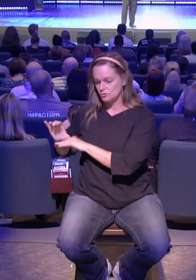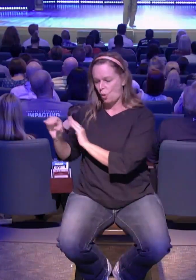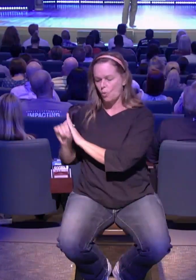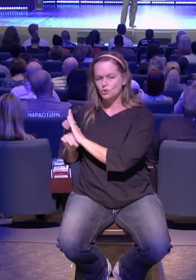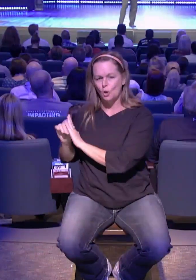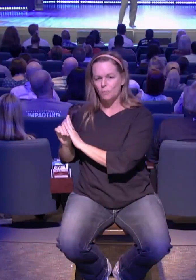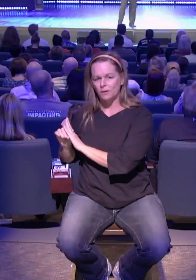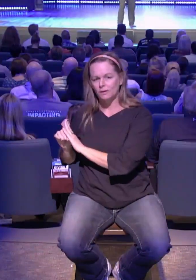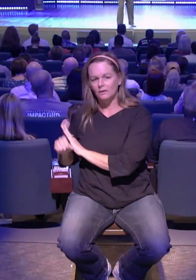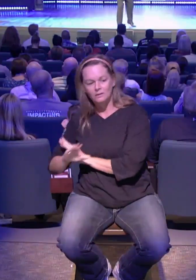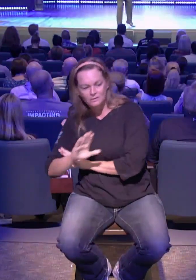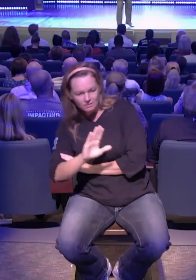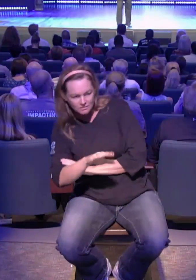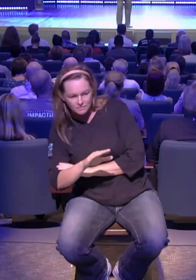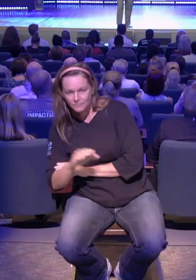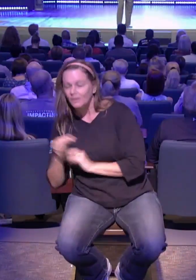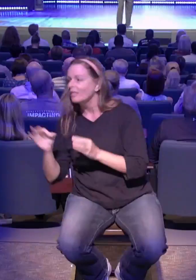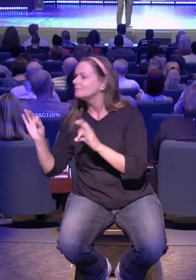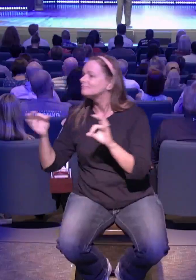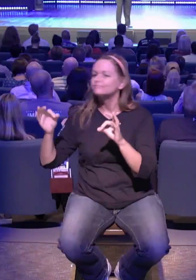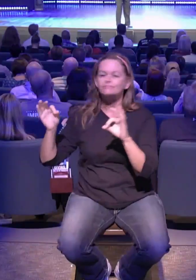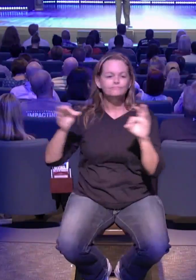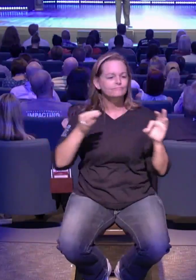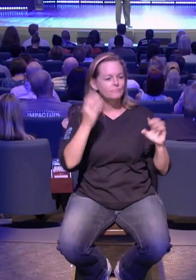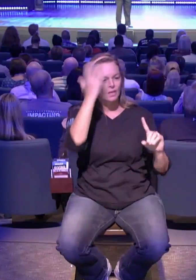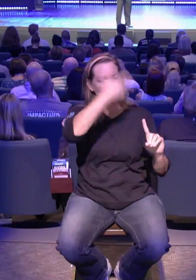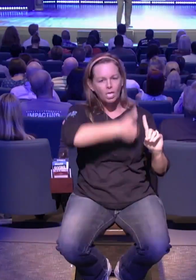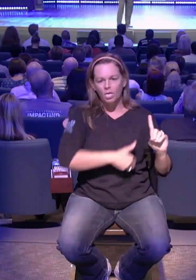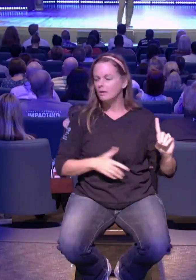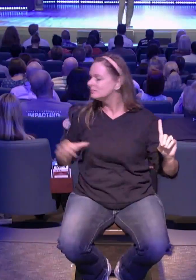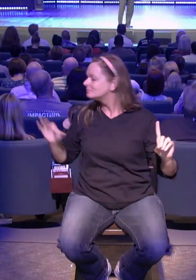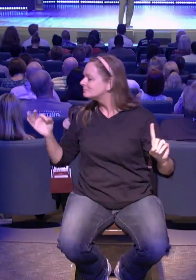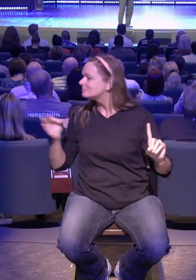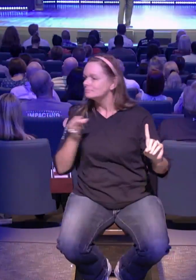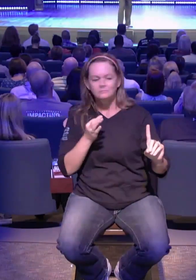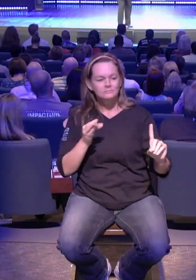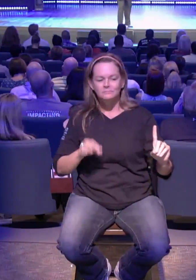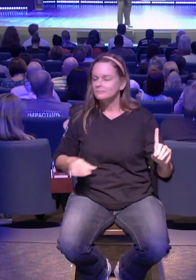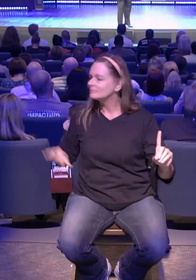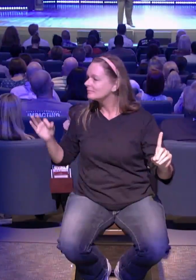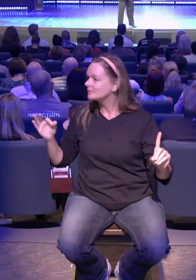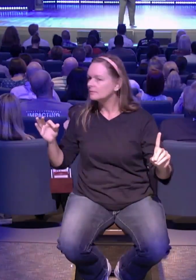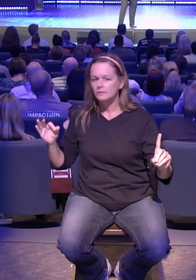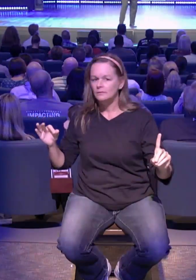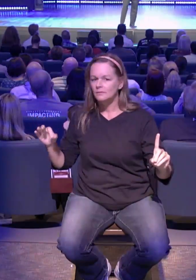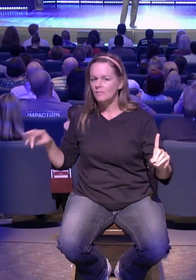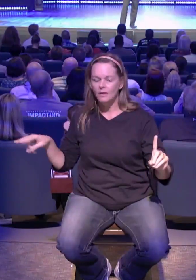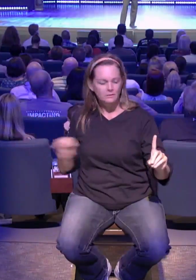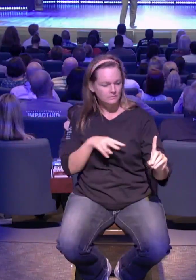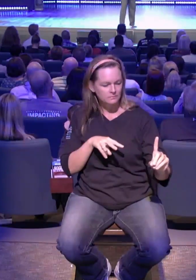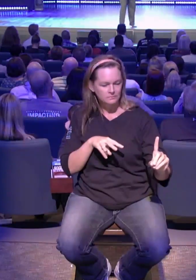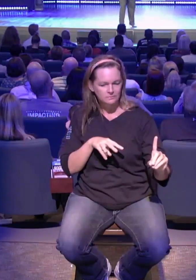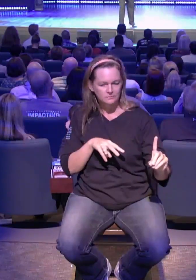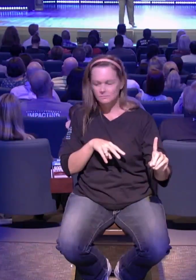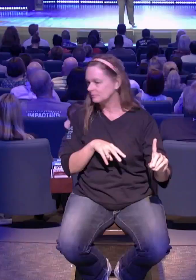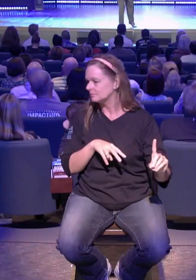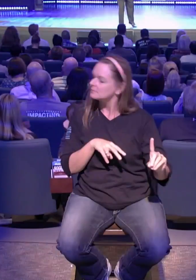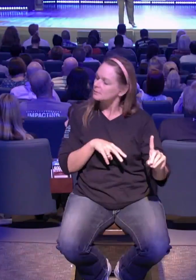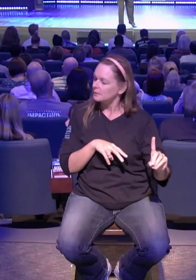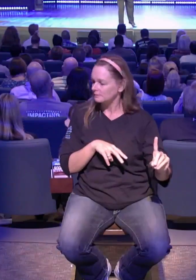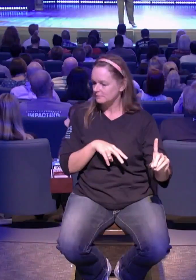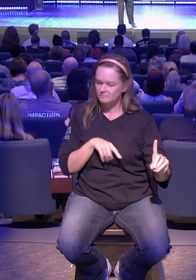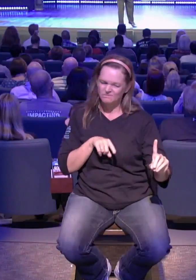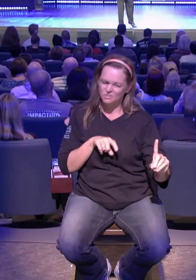that extended the focus of their lives upon her. Then they extended a hand to her, and then they extended their faith to